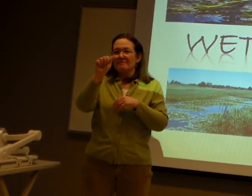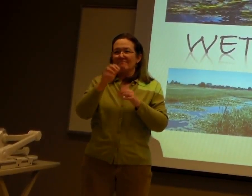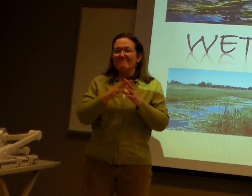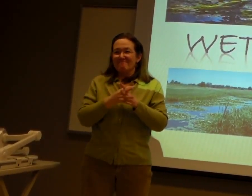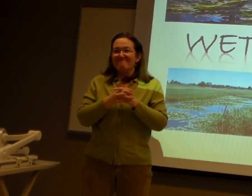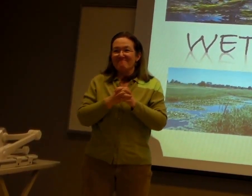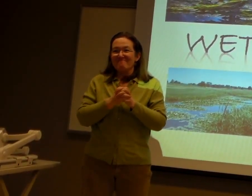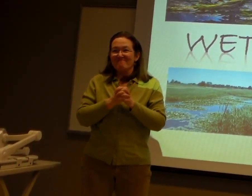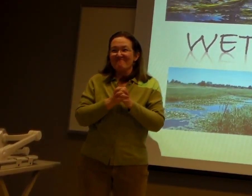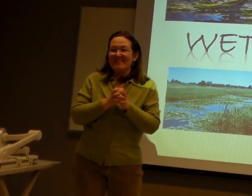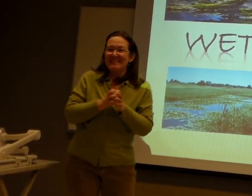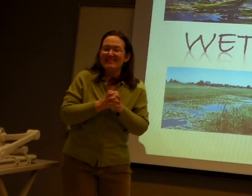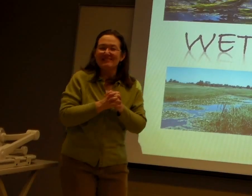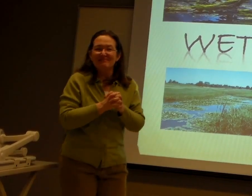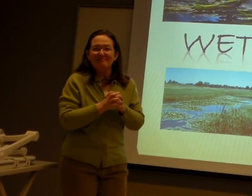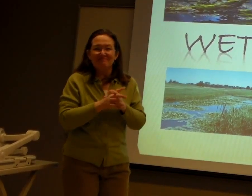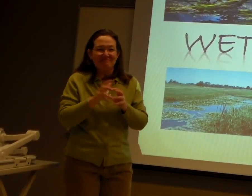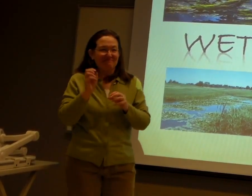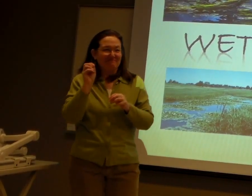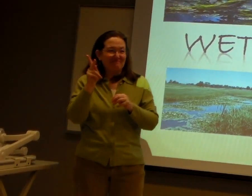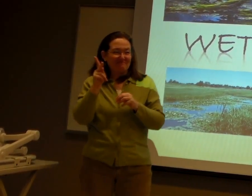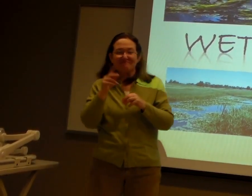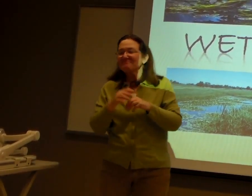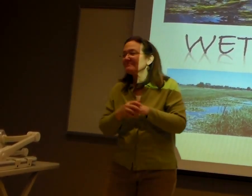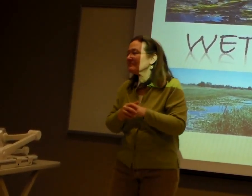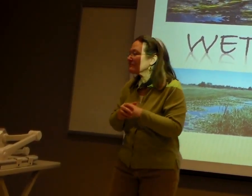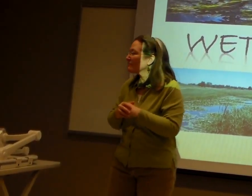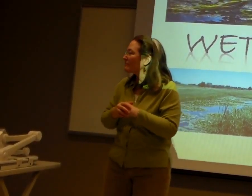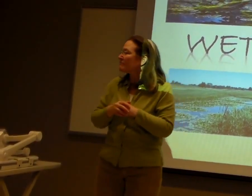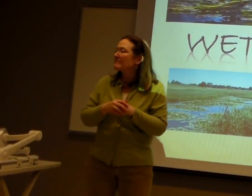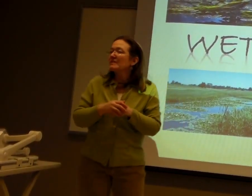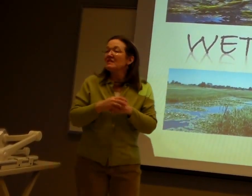And this is under the United States Department of Agriculture.